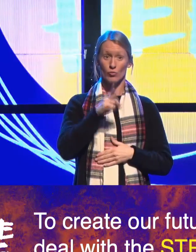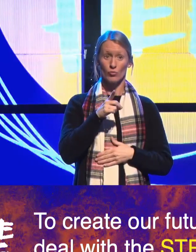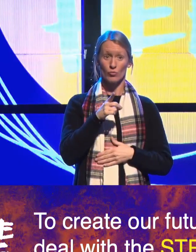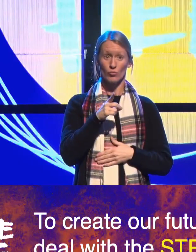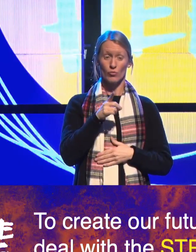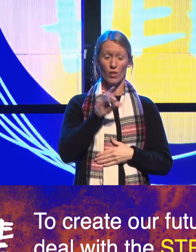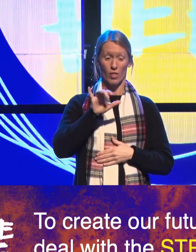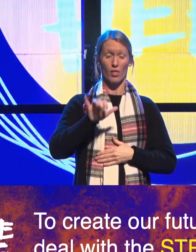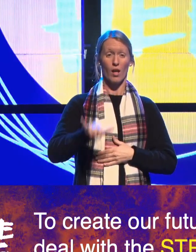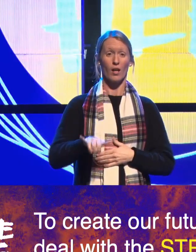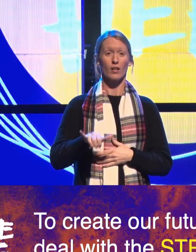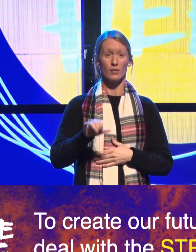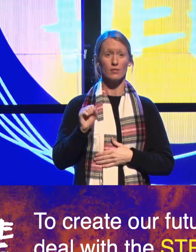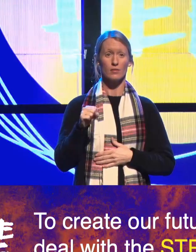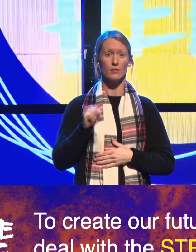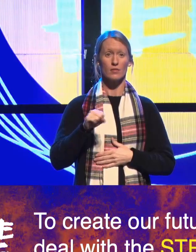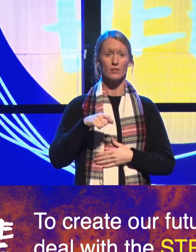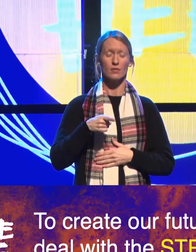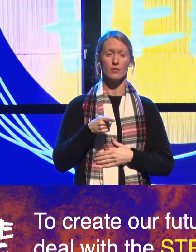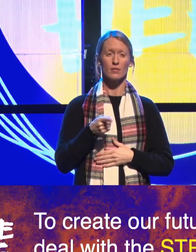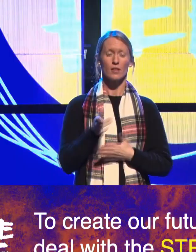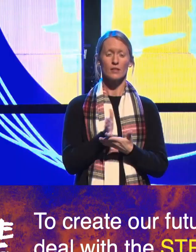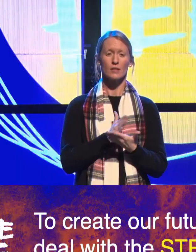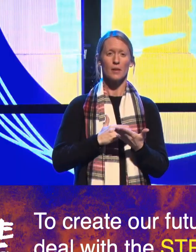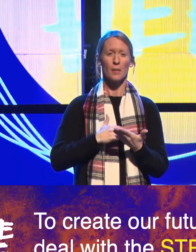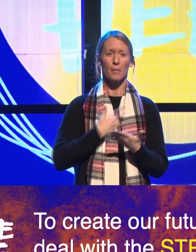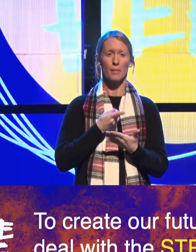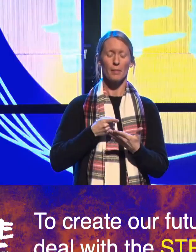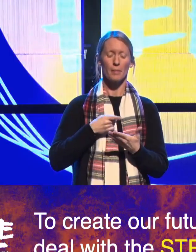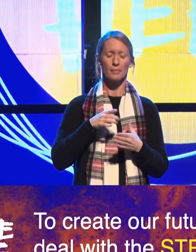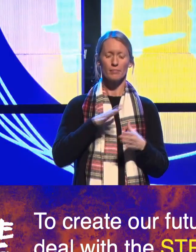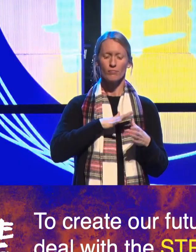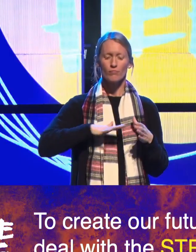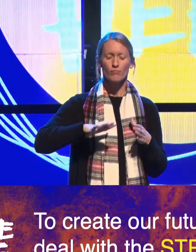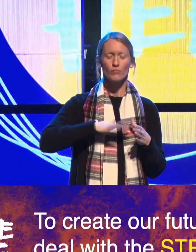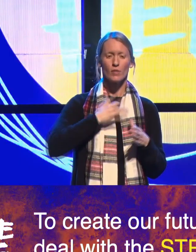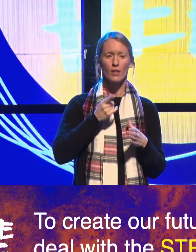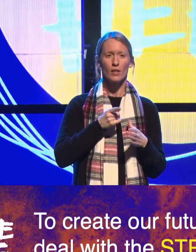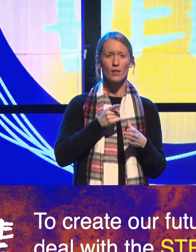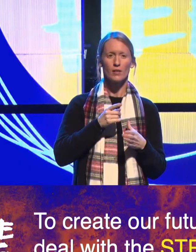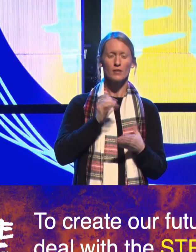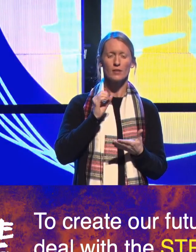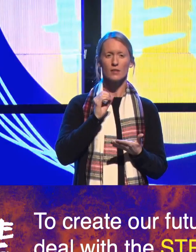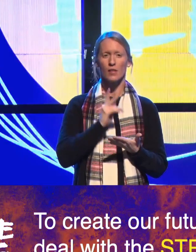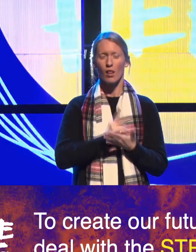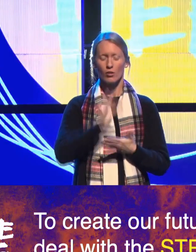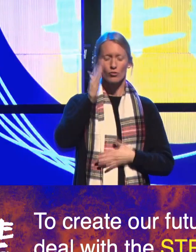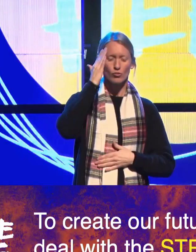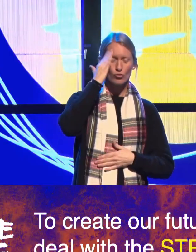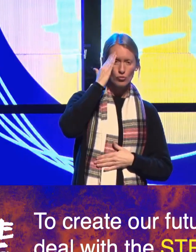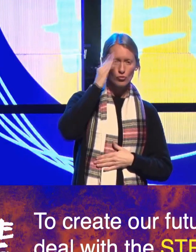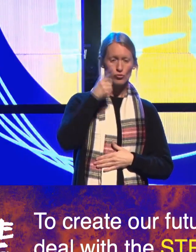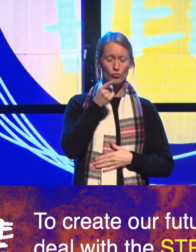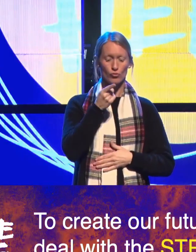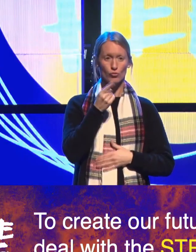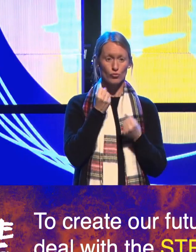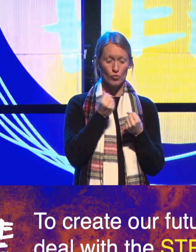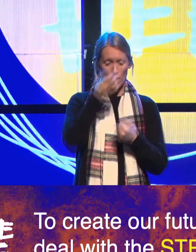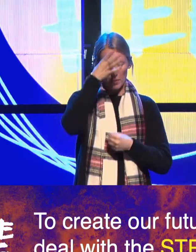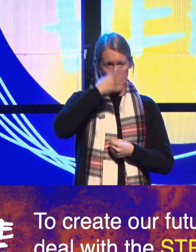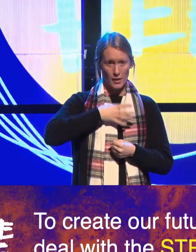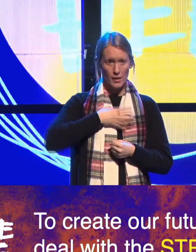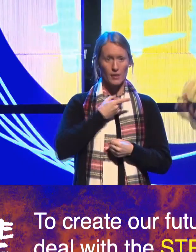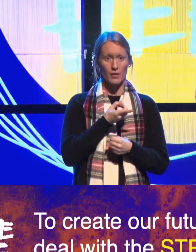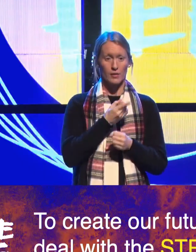that. There's some space in which we have to acknowledge, okay, there's a strong man that's holding me back from where I want to go because I have to